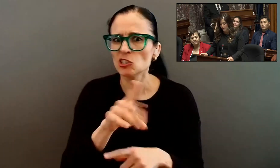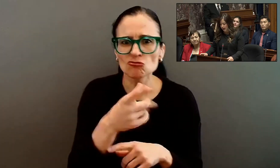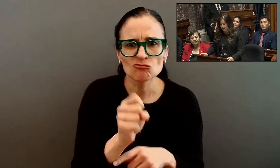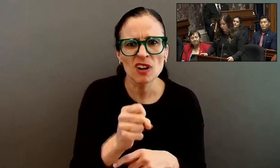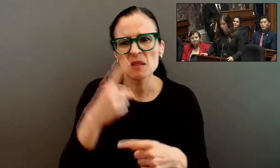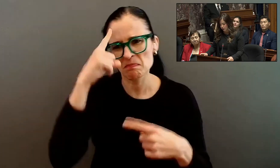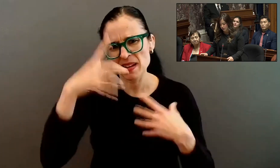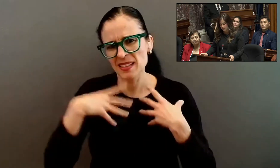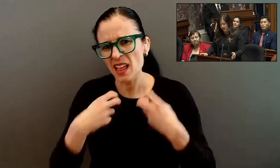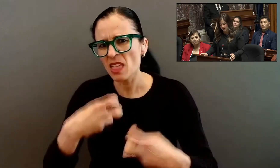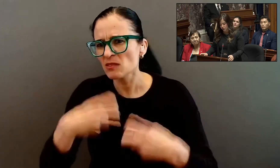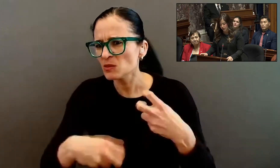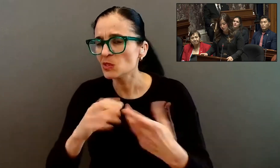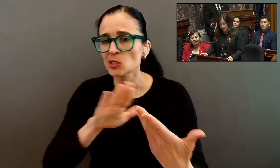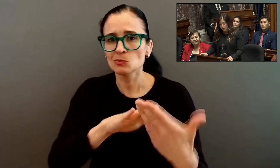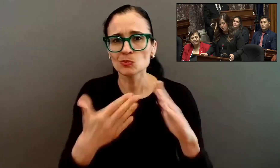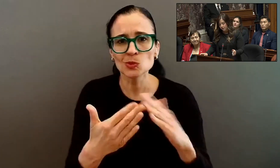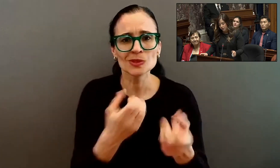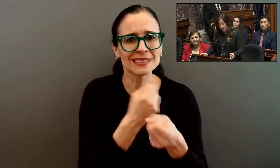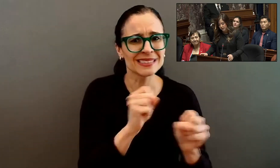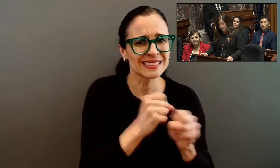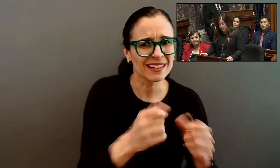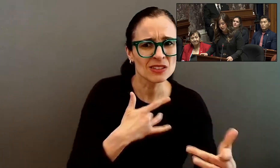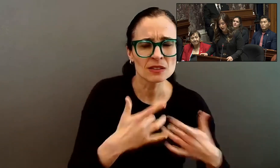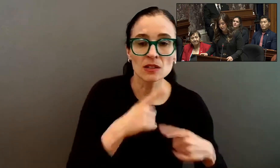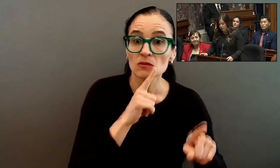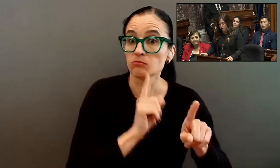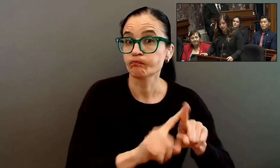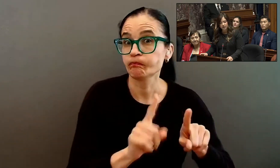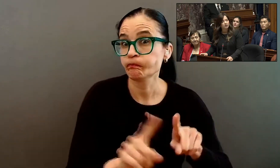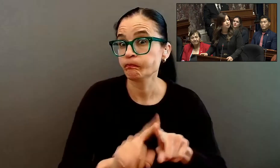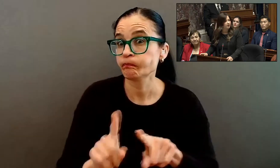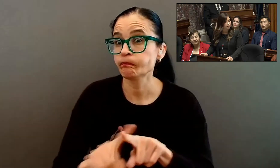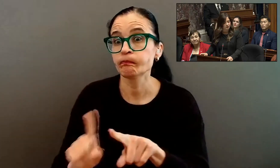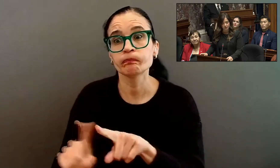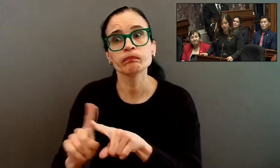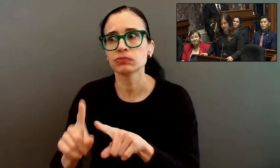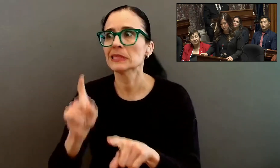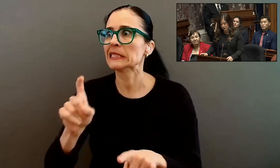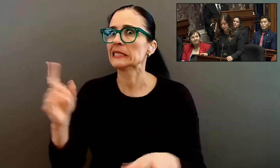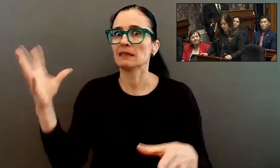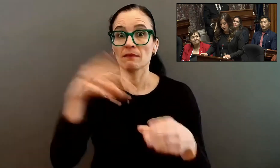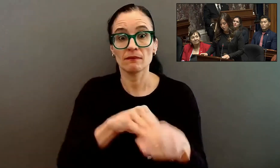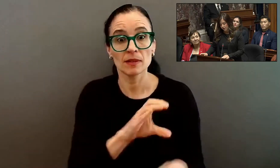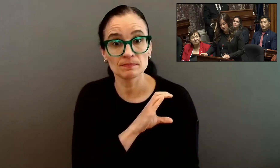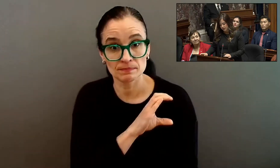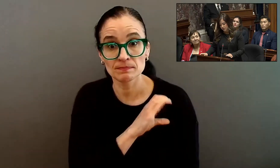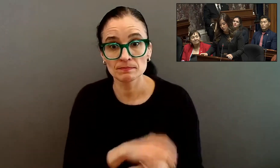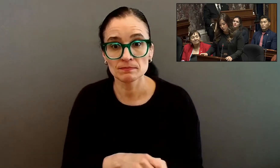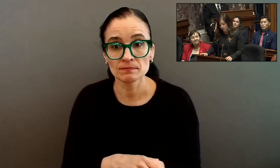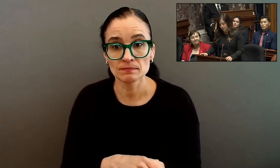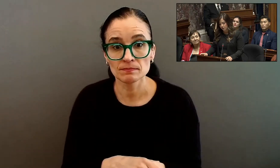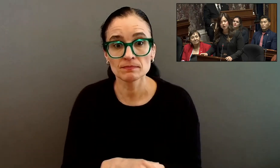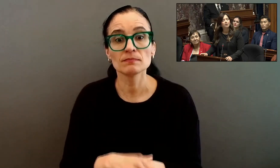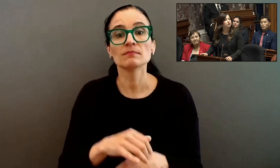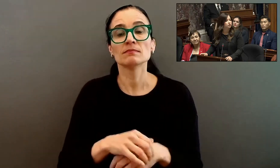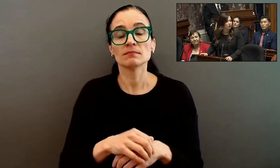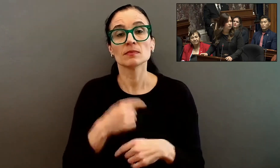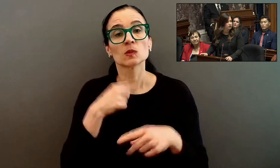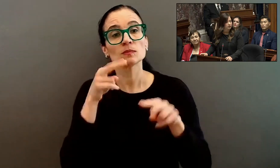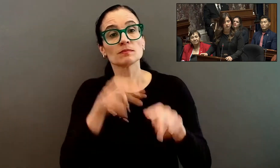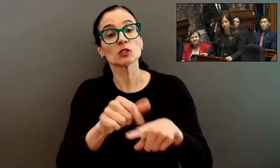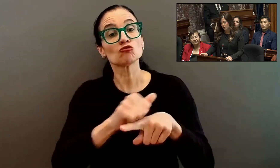That's why we're backing our words with action. We've increased police academy training seats by 50%. We're investing $230